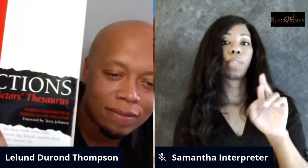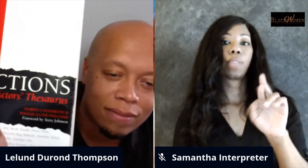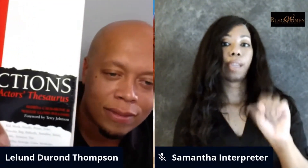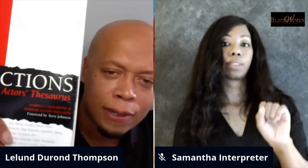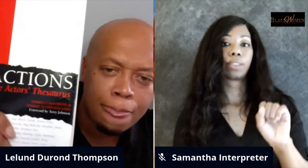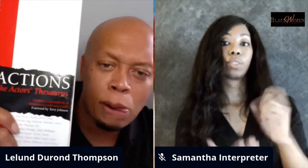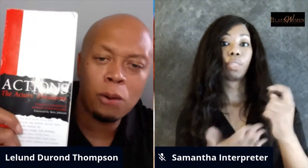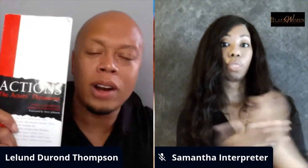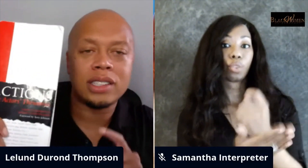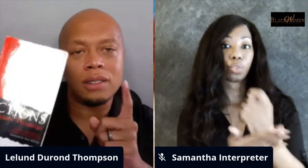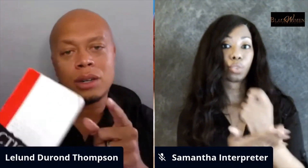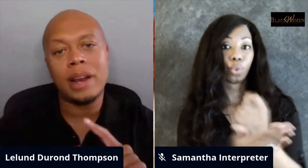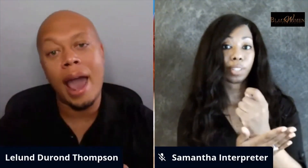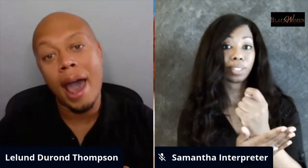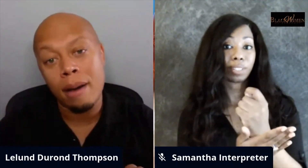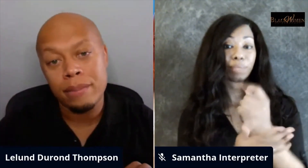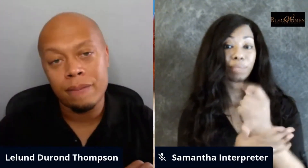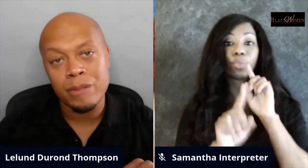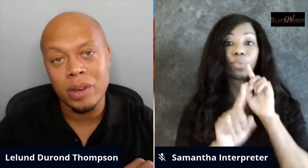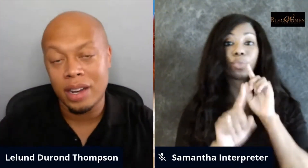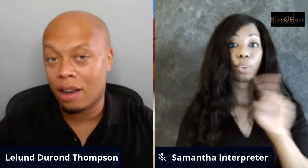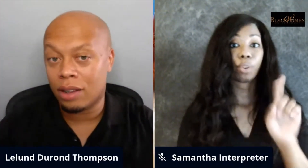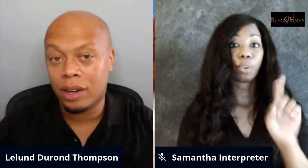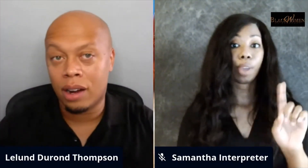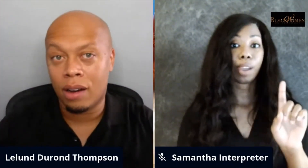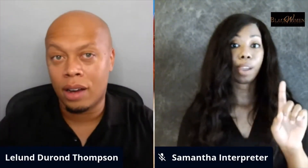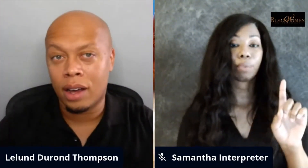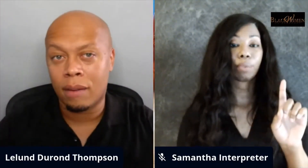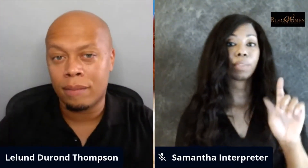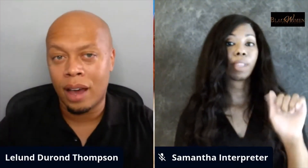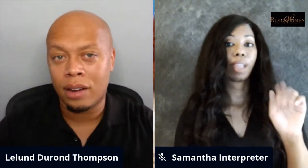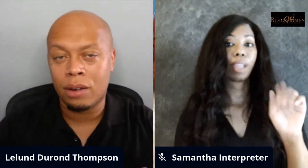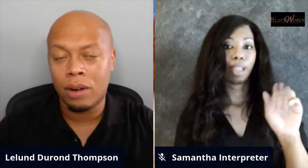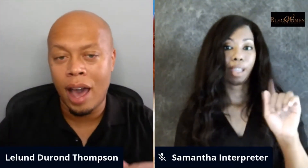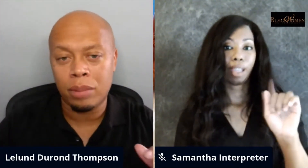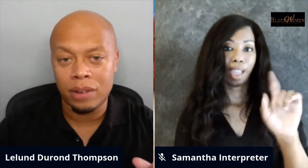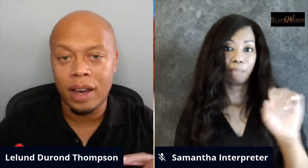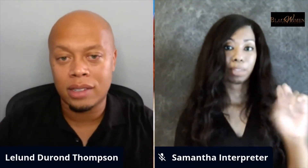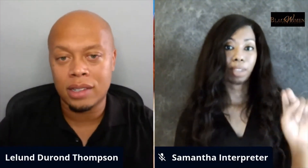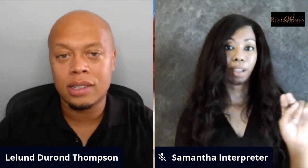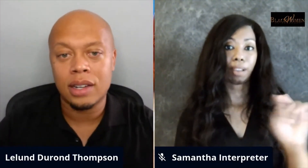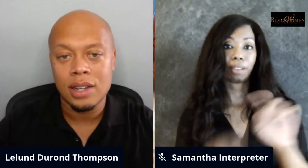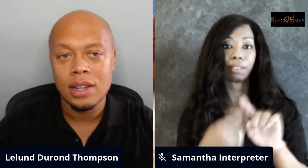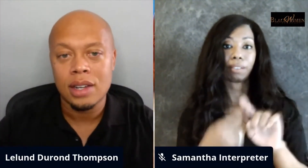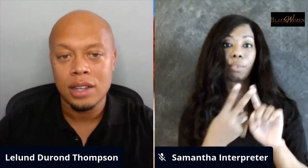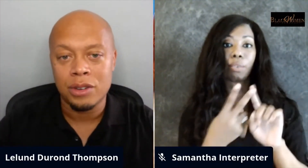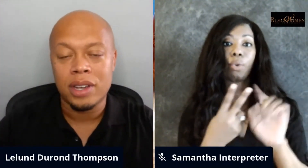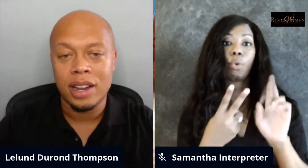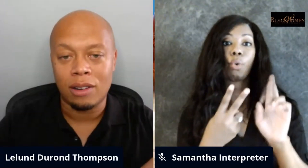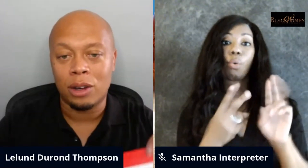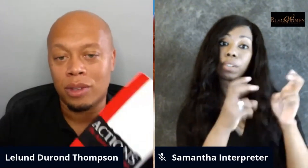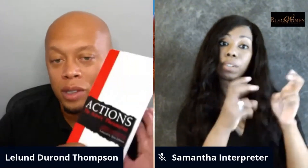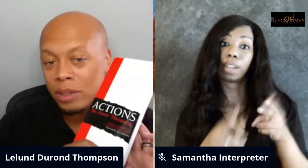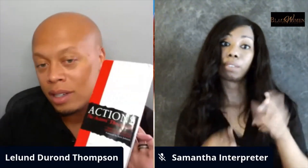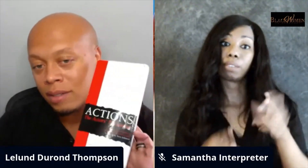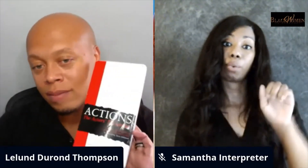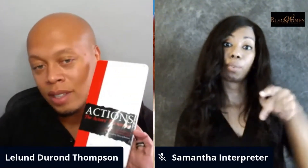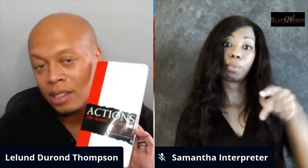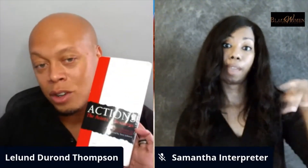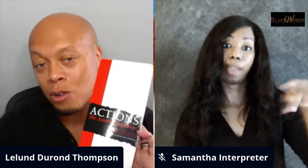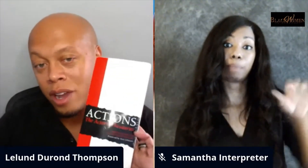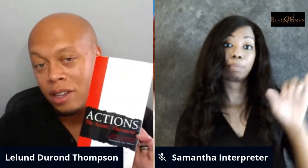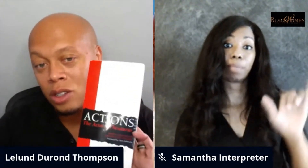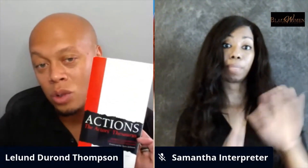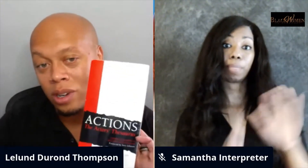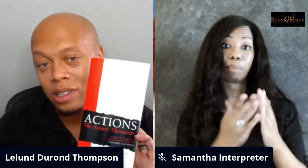Amazon, or it's also an app. You can download it on, I know Apple devices, you can download this book.